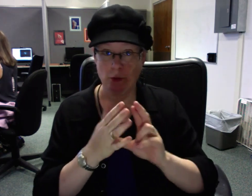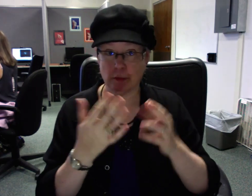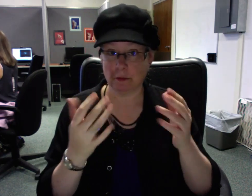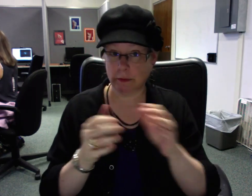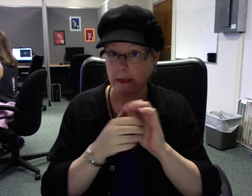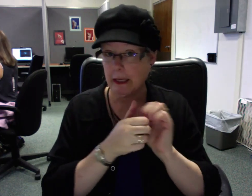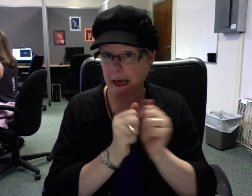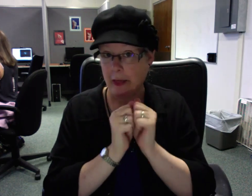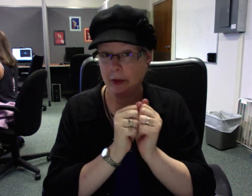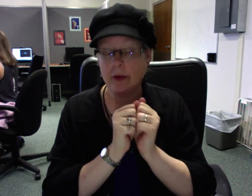walls.